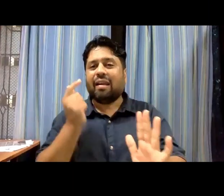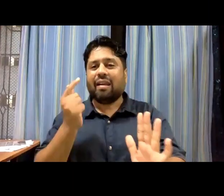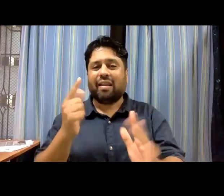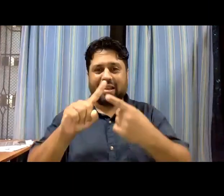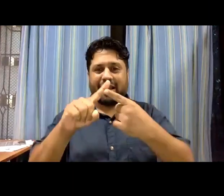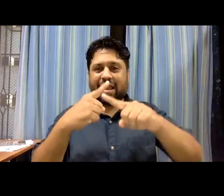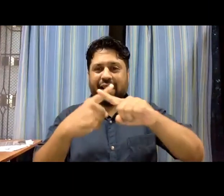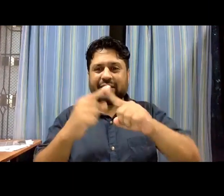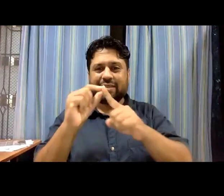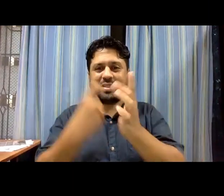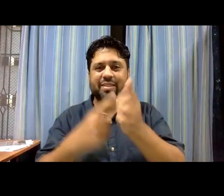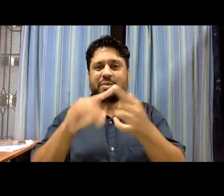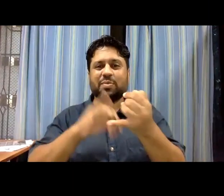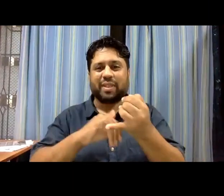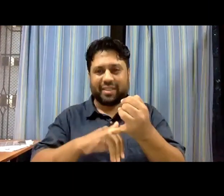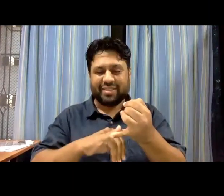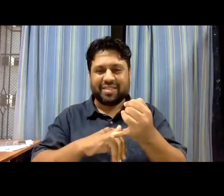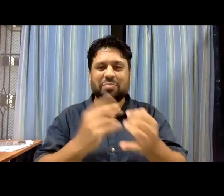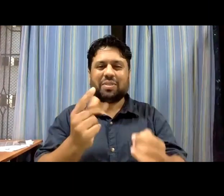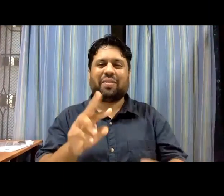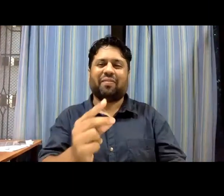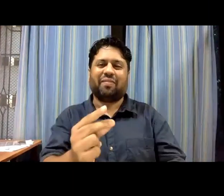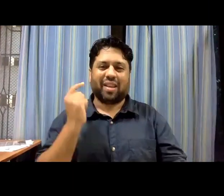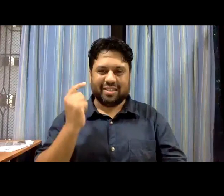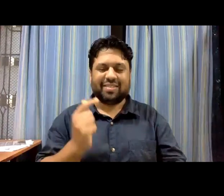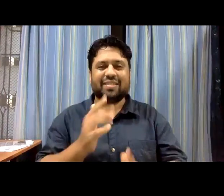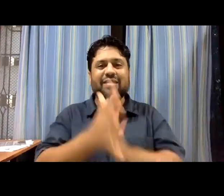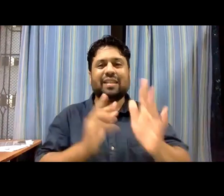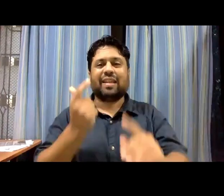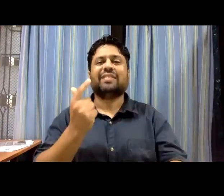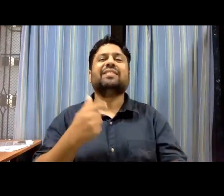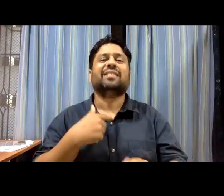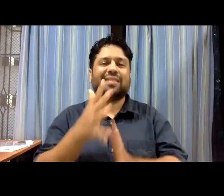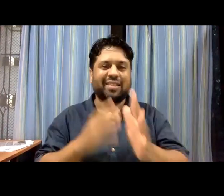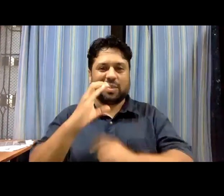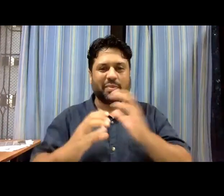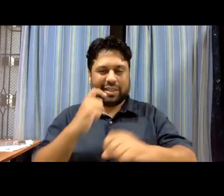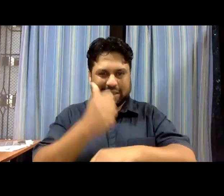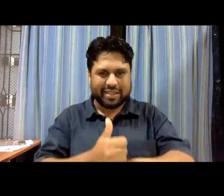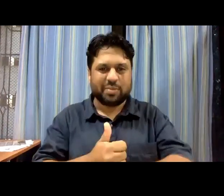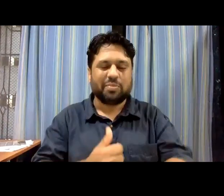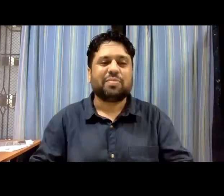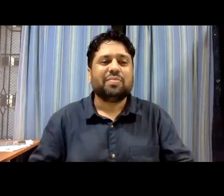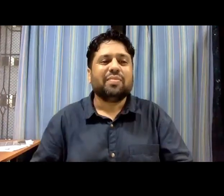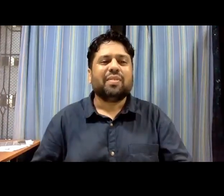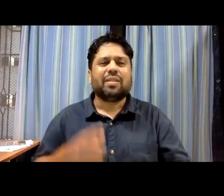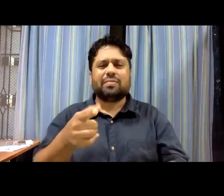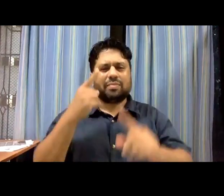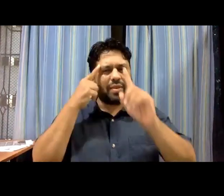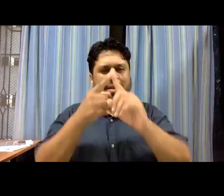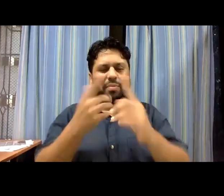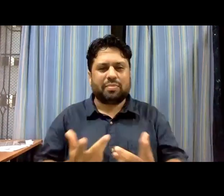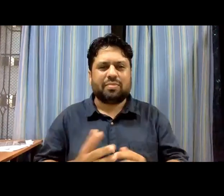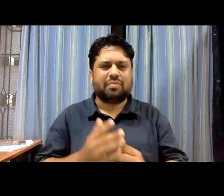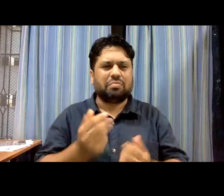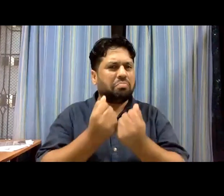see. Speed. X means express. Express means fast, and that's what we set up.